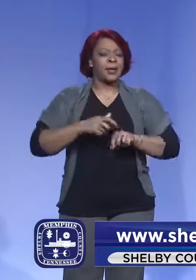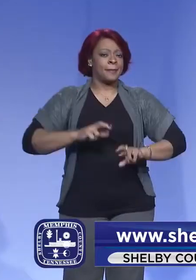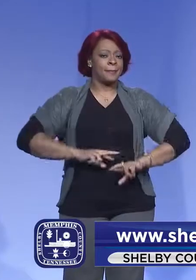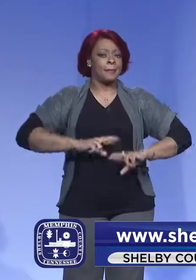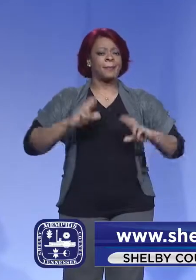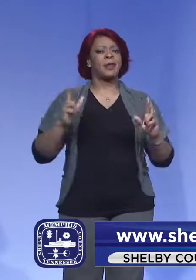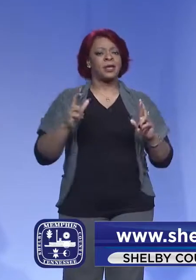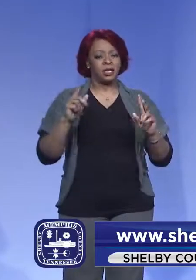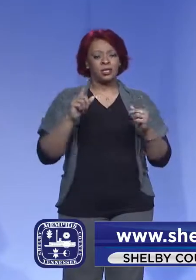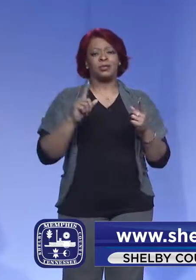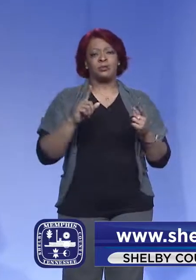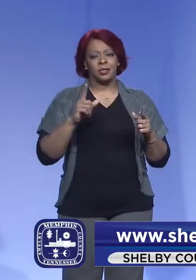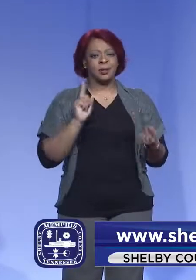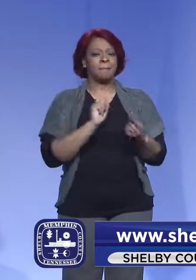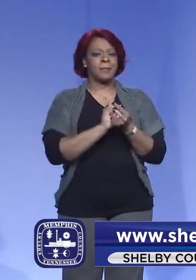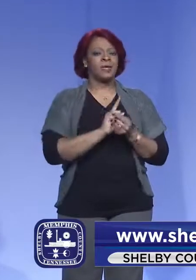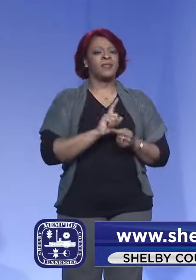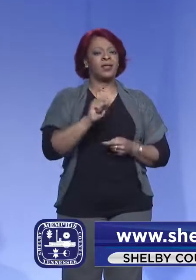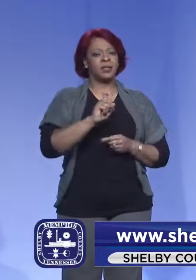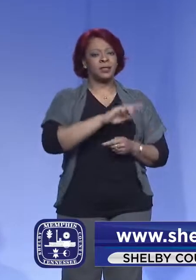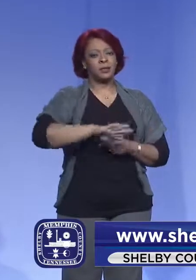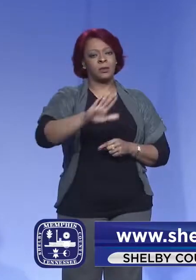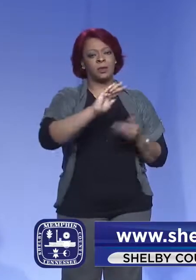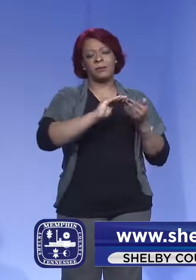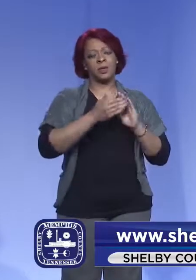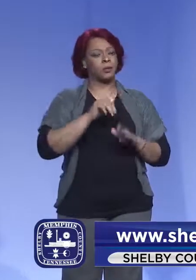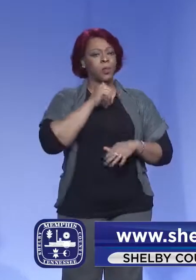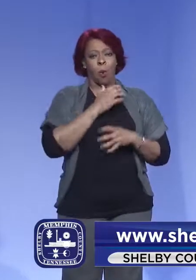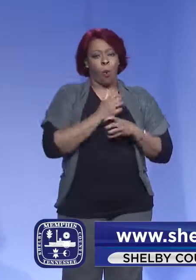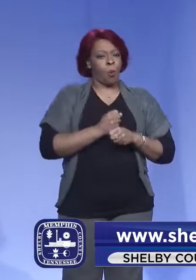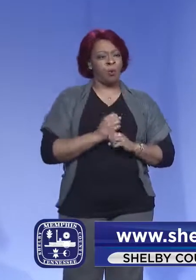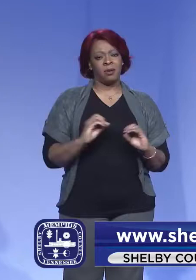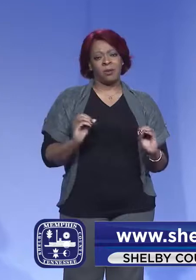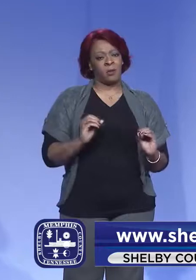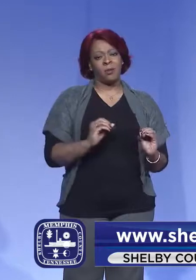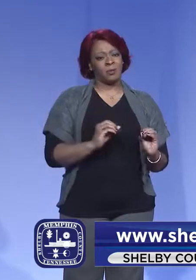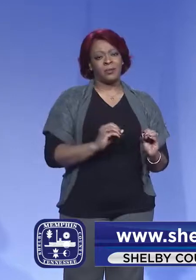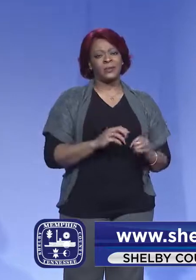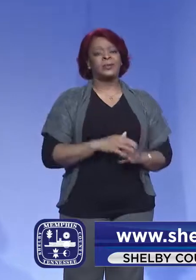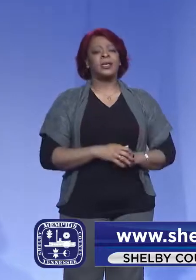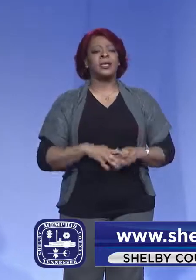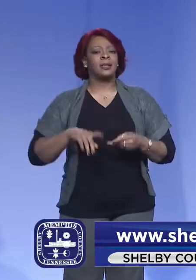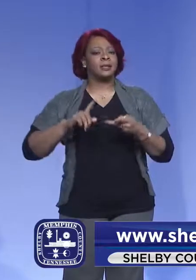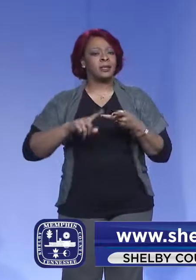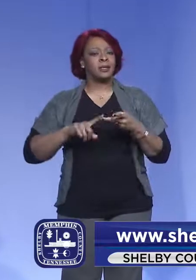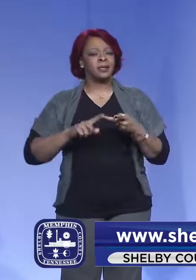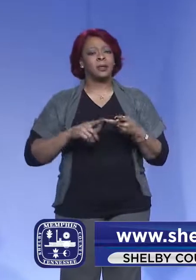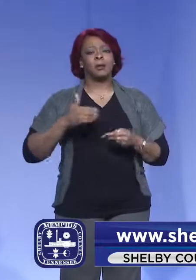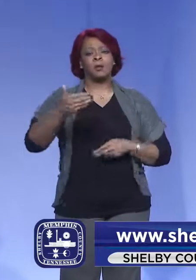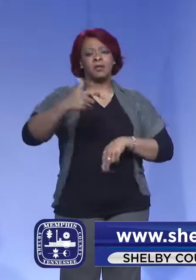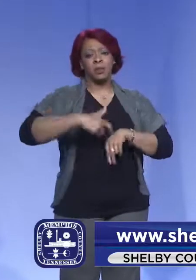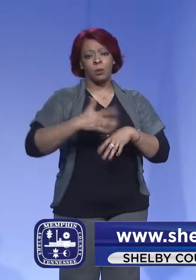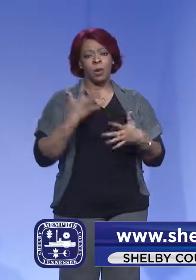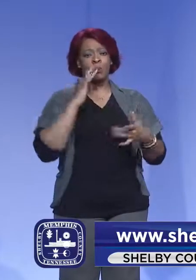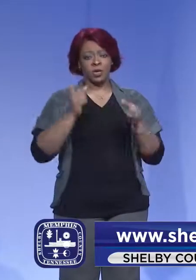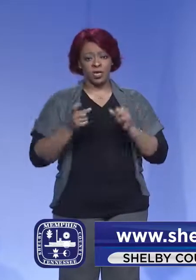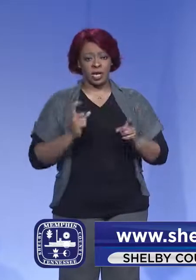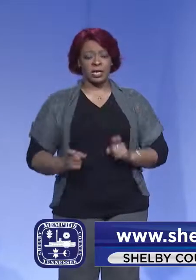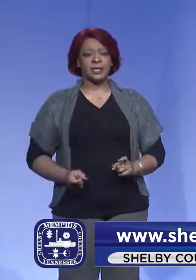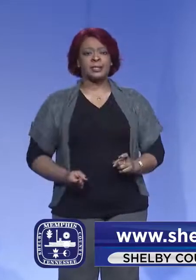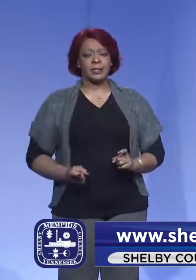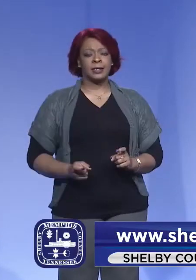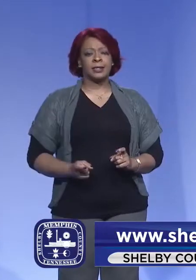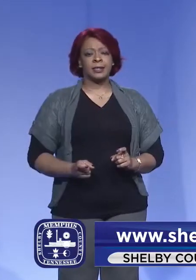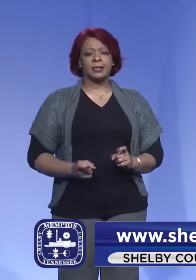able to meet the needs of the community. So we're not holding back. The second thing is, over time, what will change is